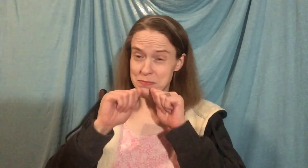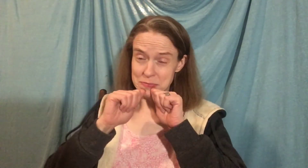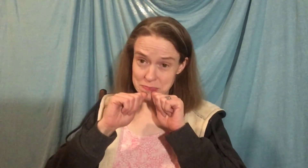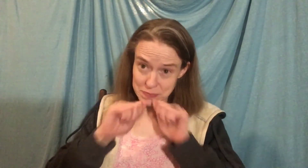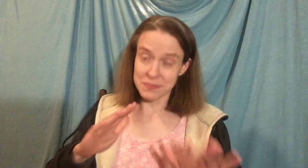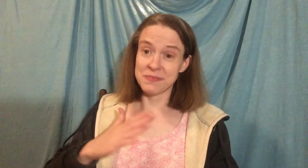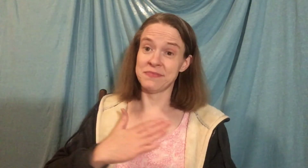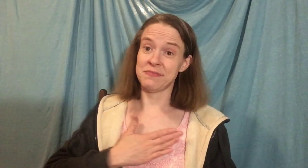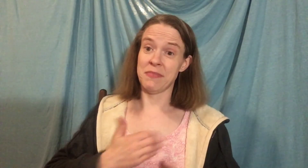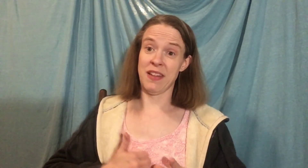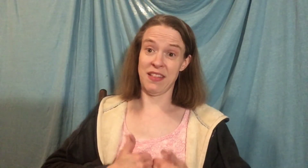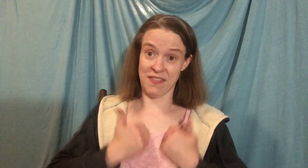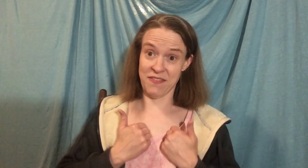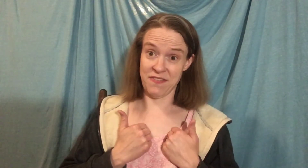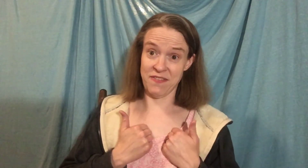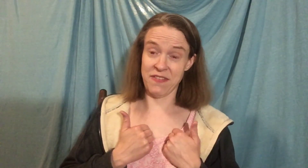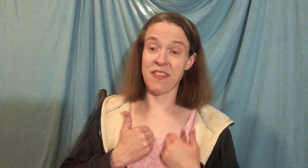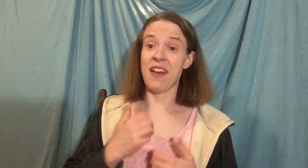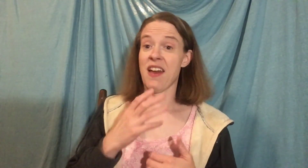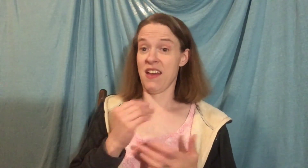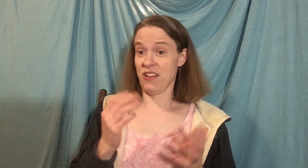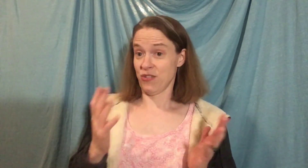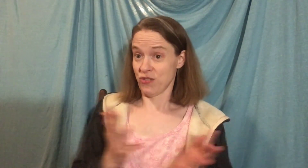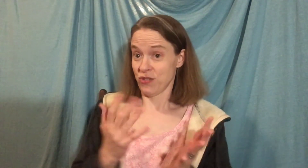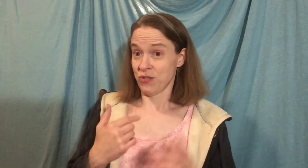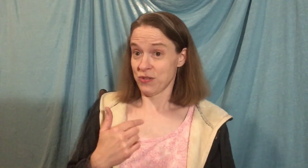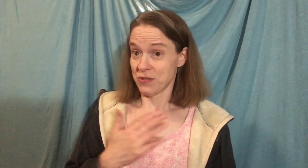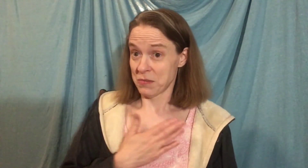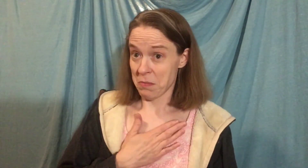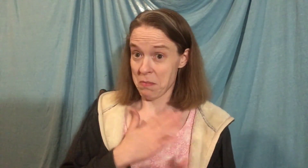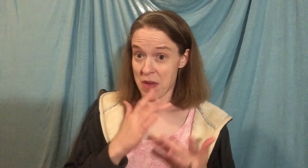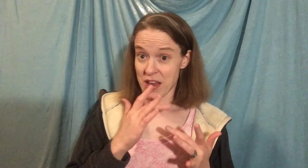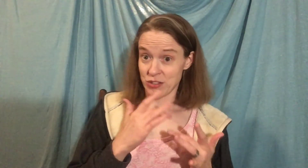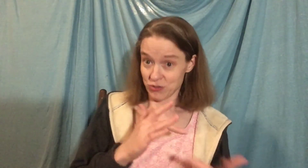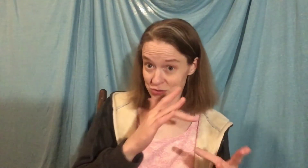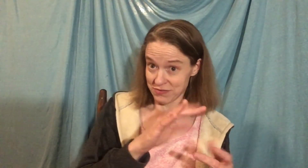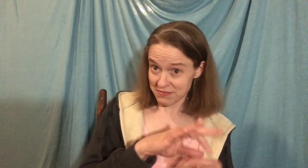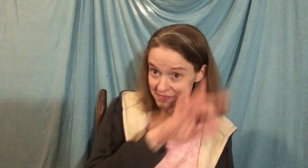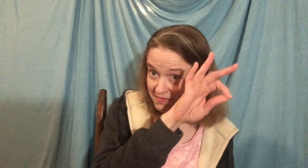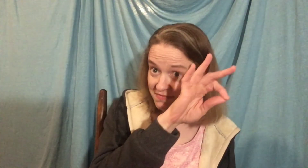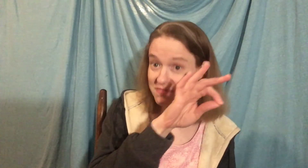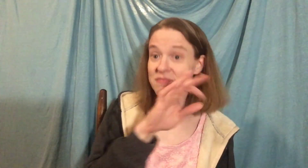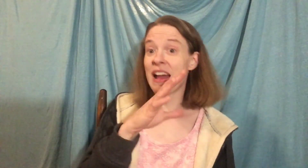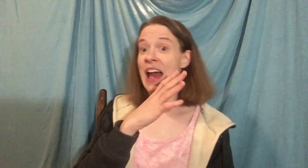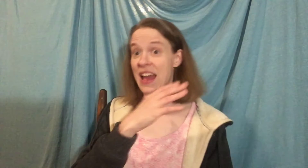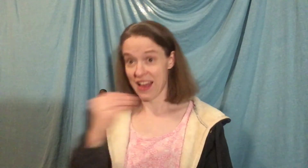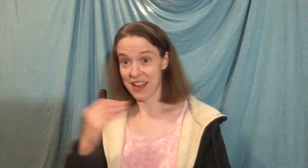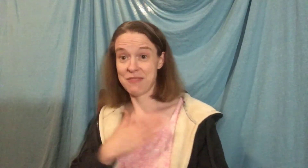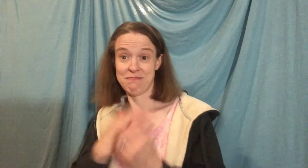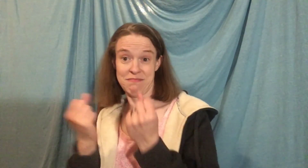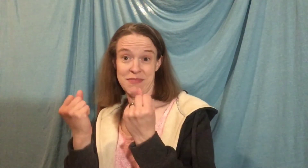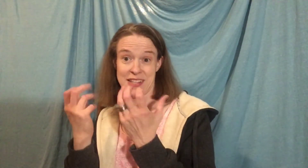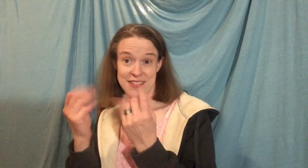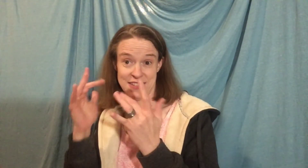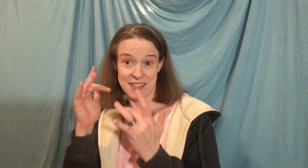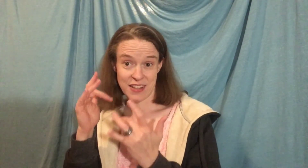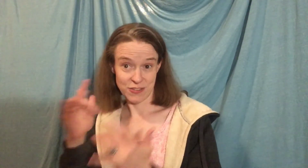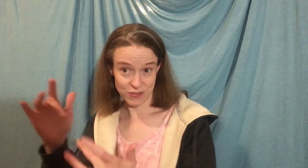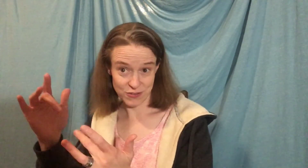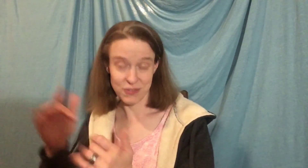This organization has really blessed my life and encouraged me in my spiritual journey and in my